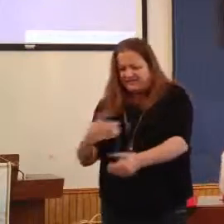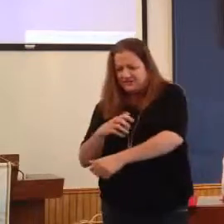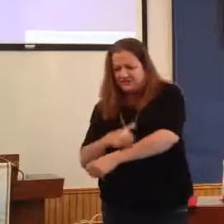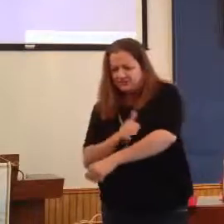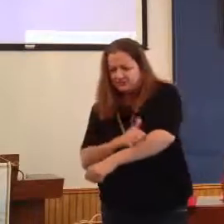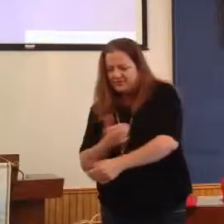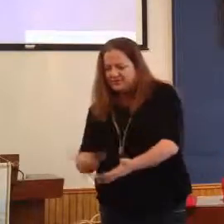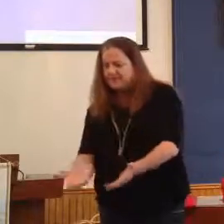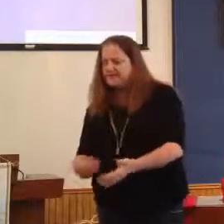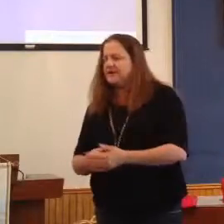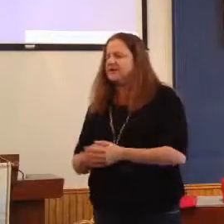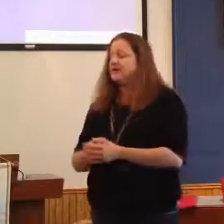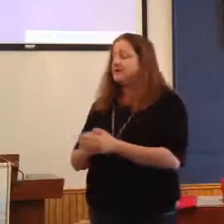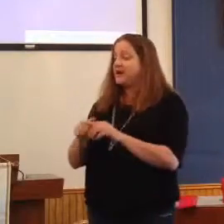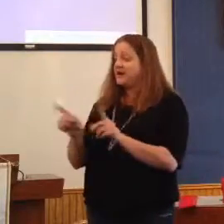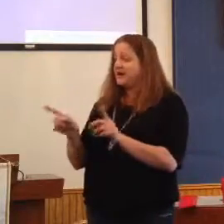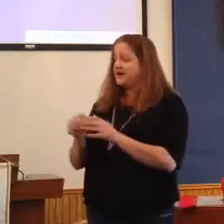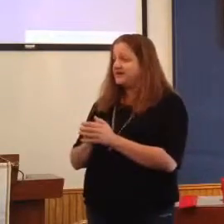But you know what?